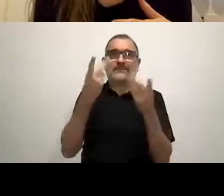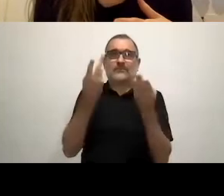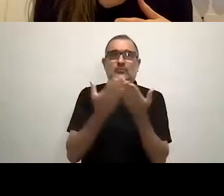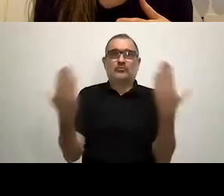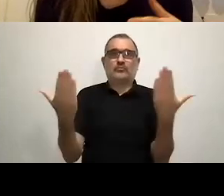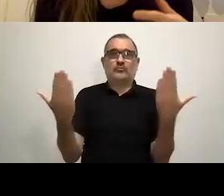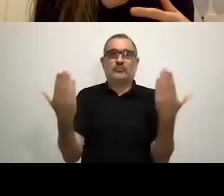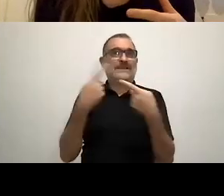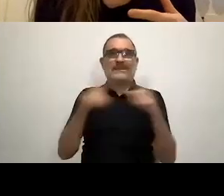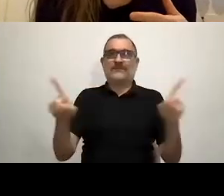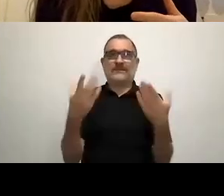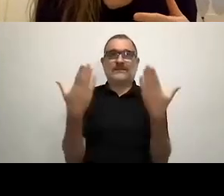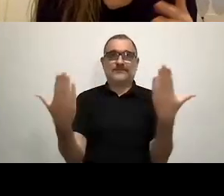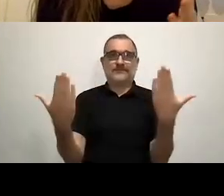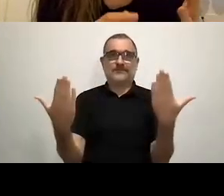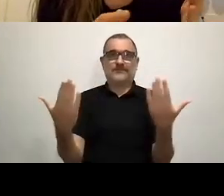accreditation?